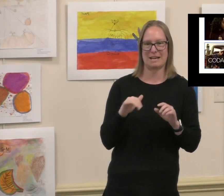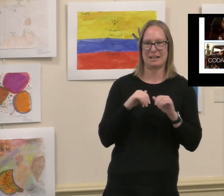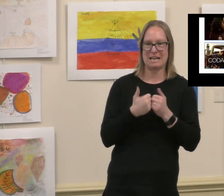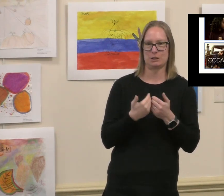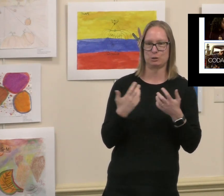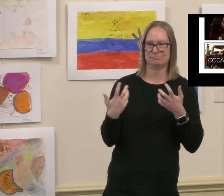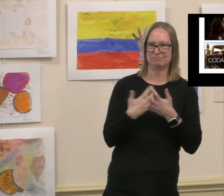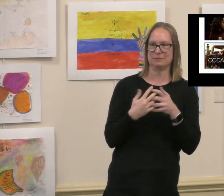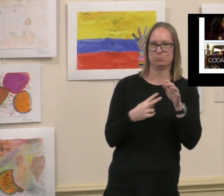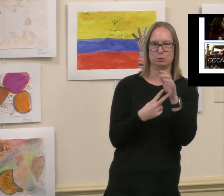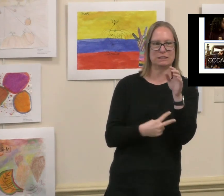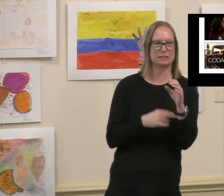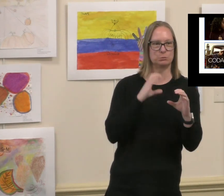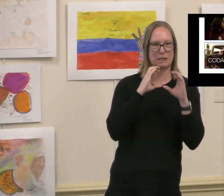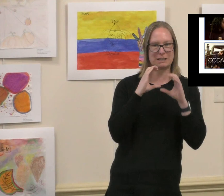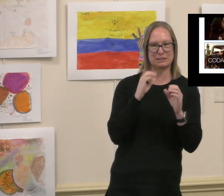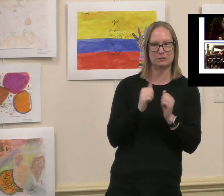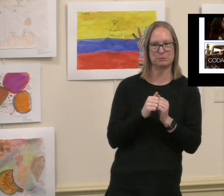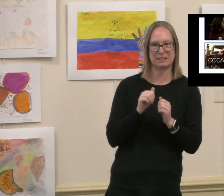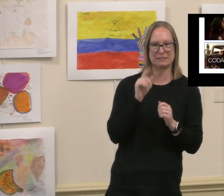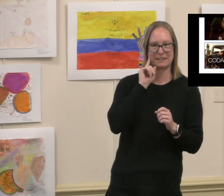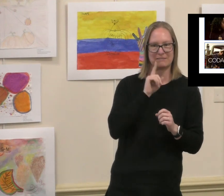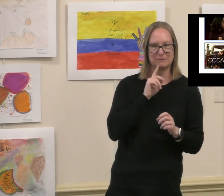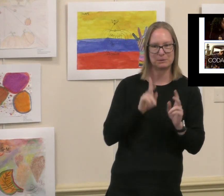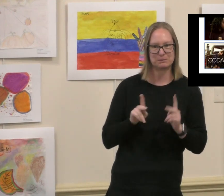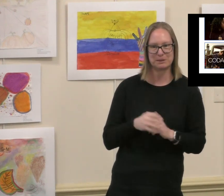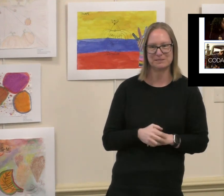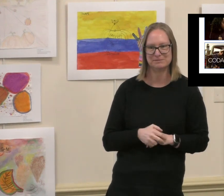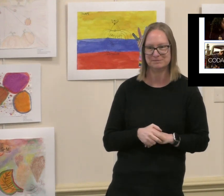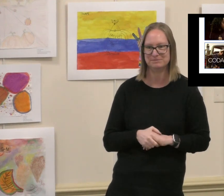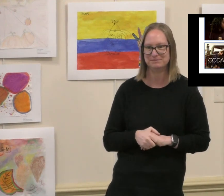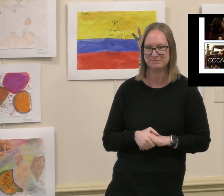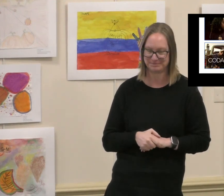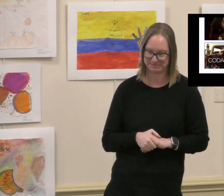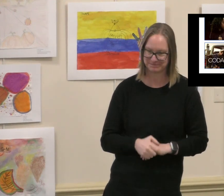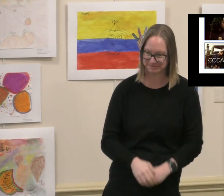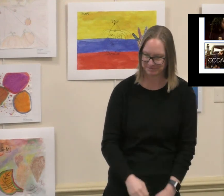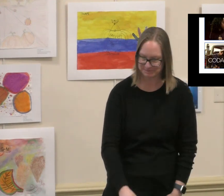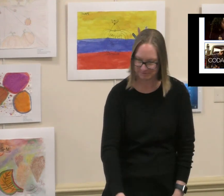So we can talk more about that and how to bridge communication with deaf people.